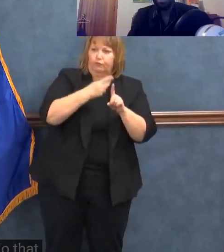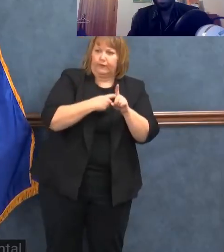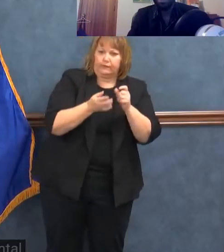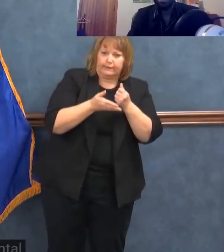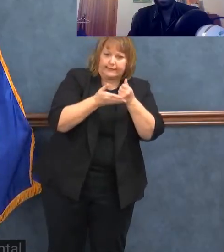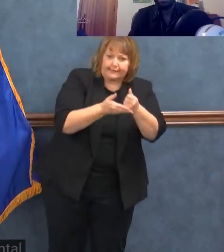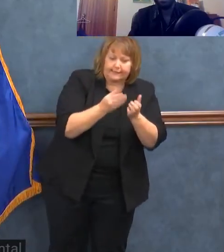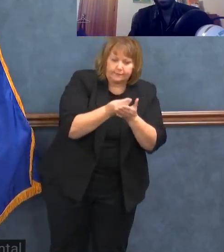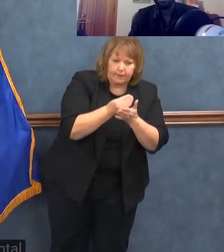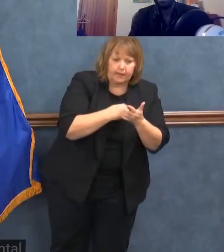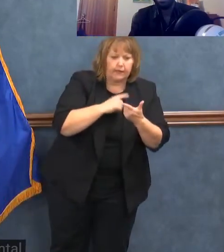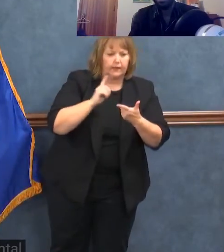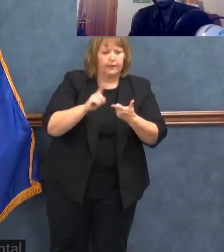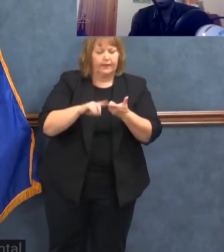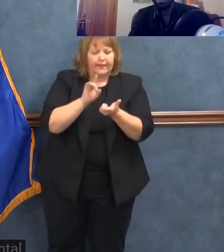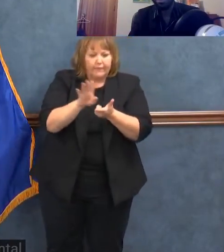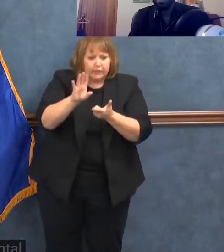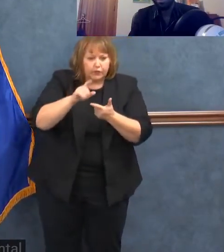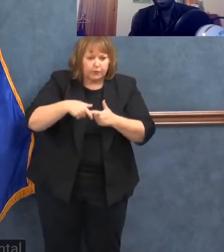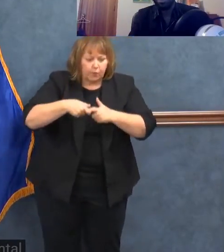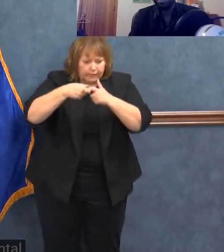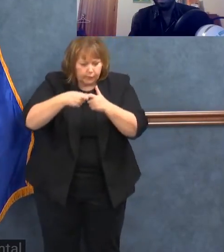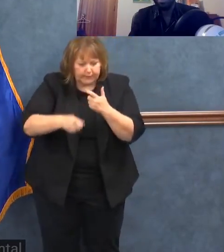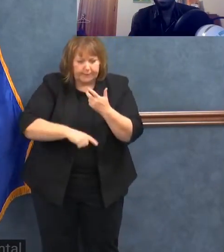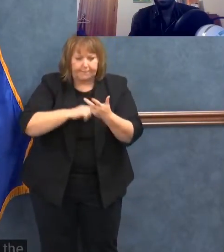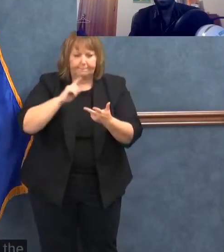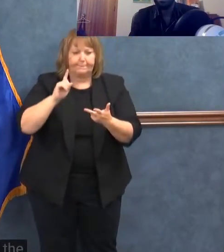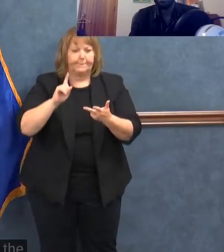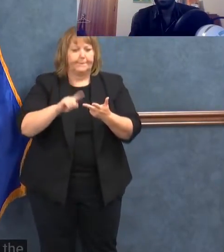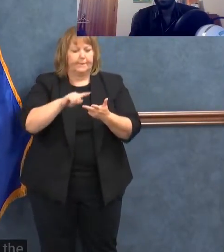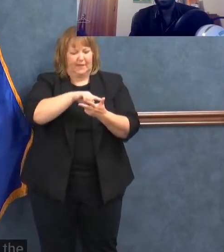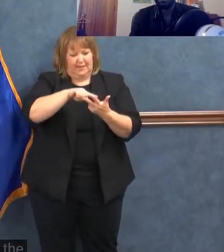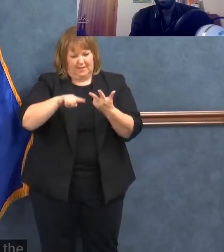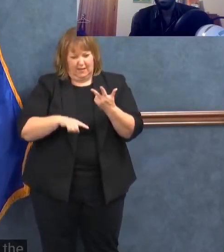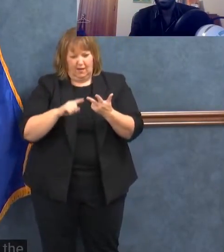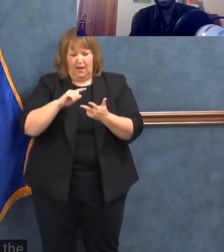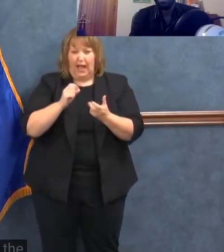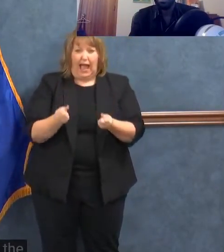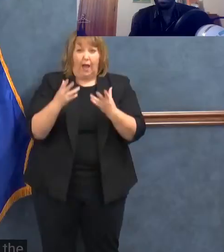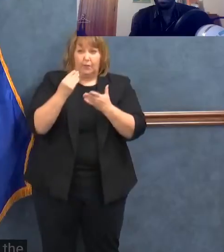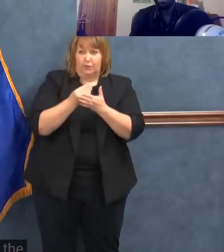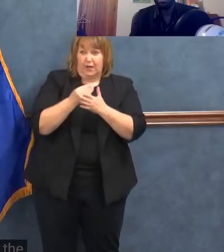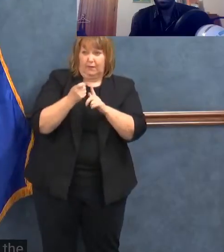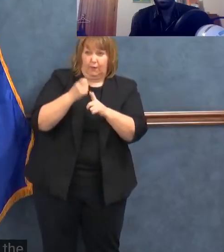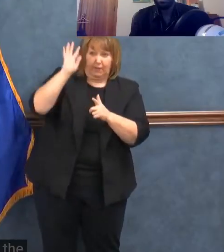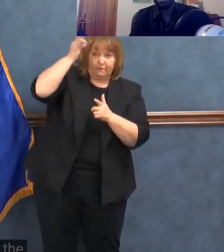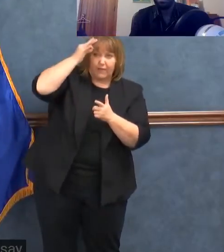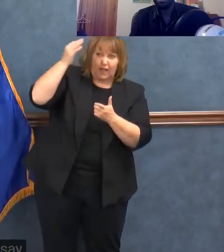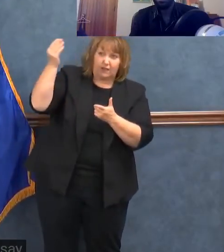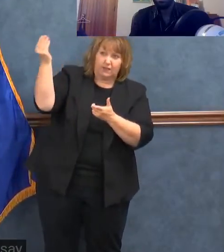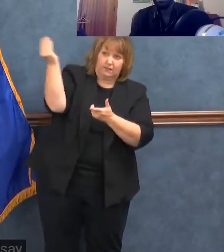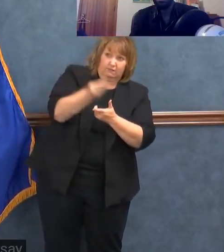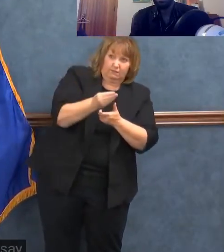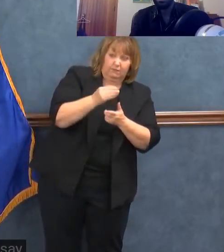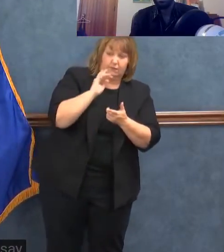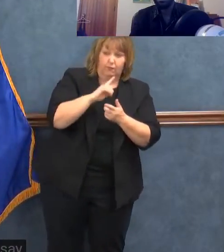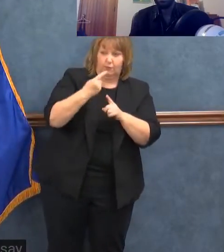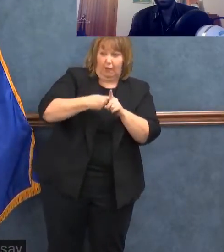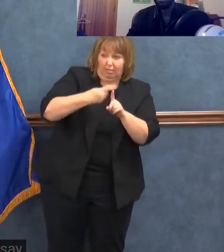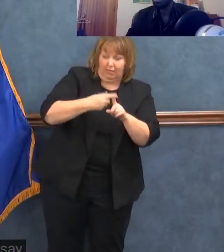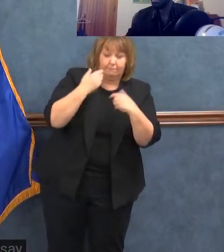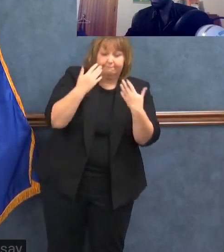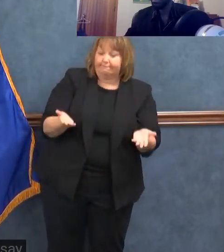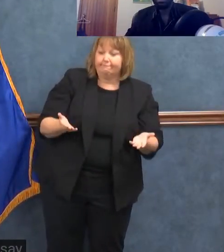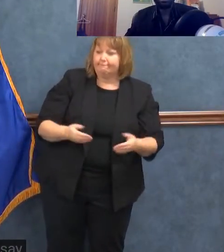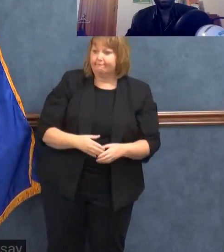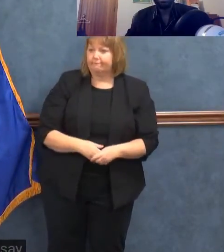eviction moratorium, it's the unemployment money that's coming in, whether it's going to stay at 600 or get reduced. Those are issues that we're going to have to face on a daily basis.